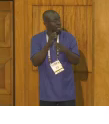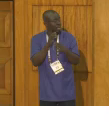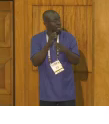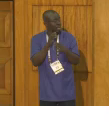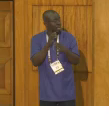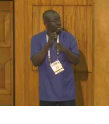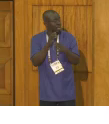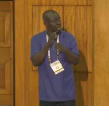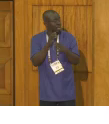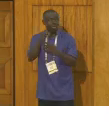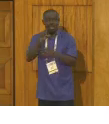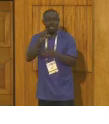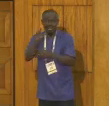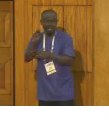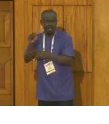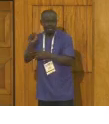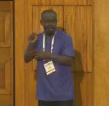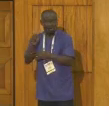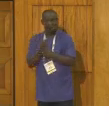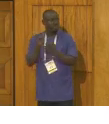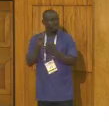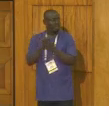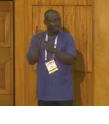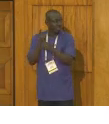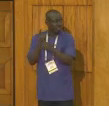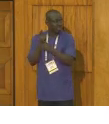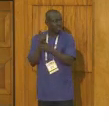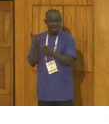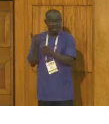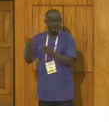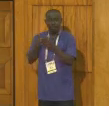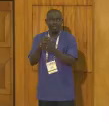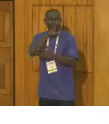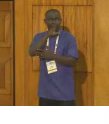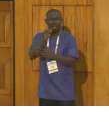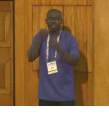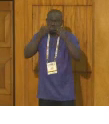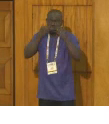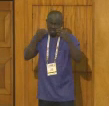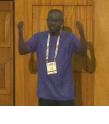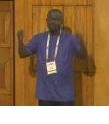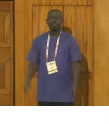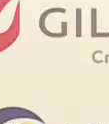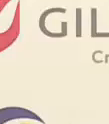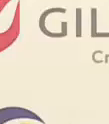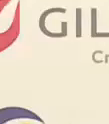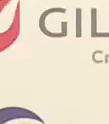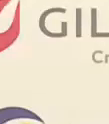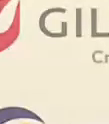is the Ranakapabe that has just also reached our continent. Thank you.